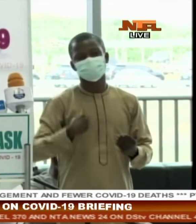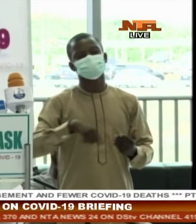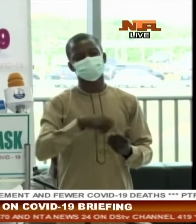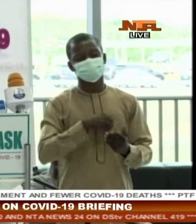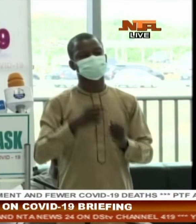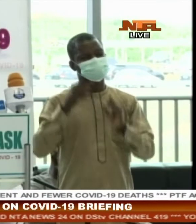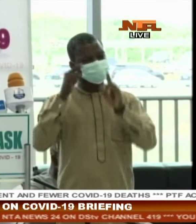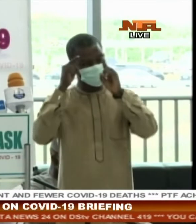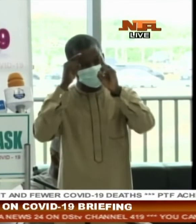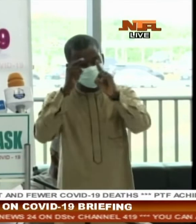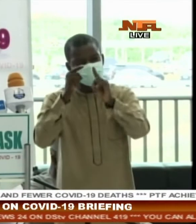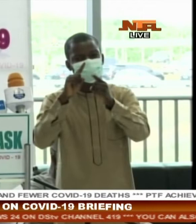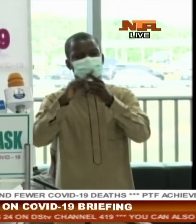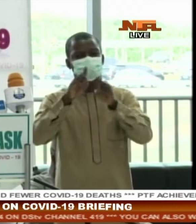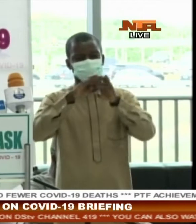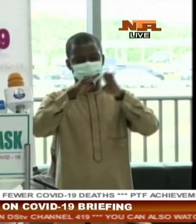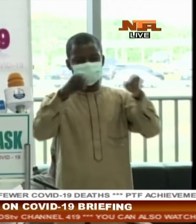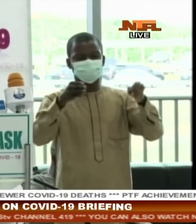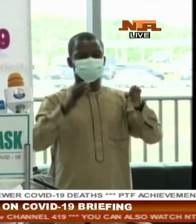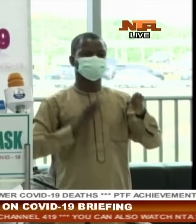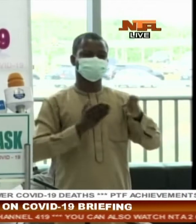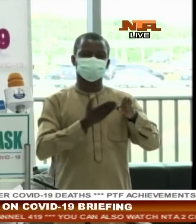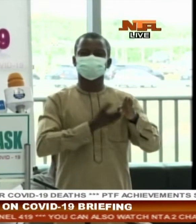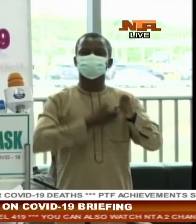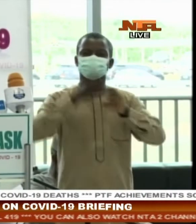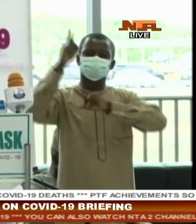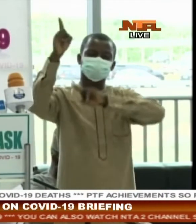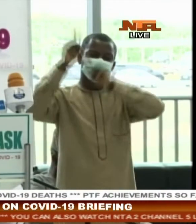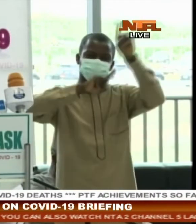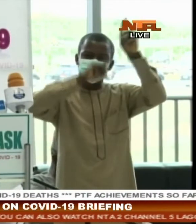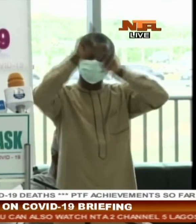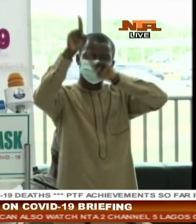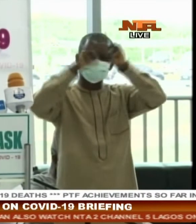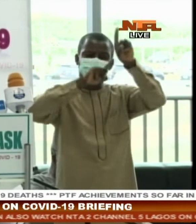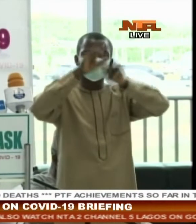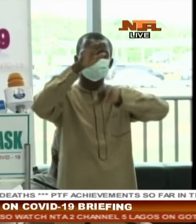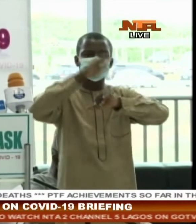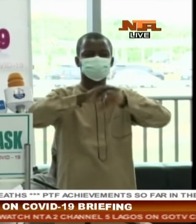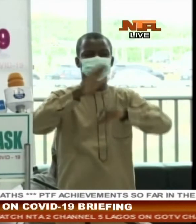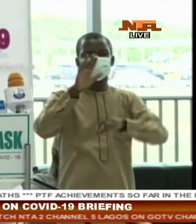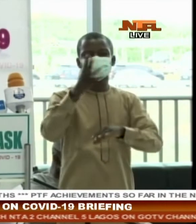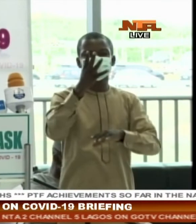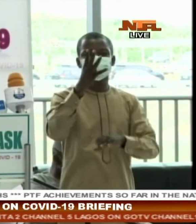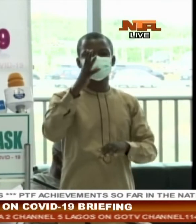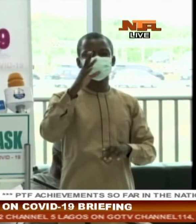up our skies on the 5th of September.